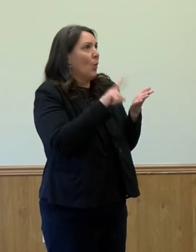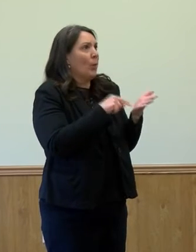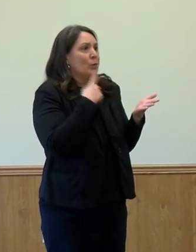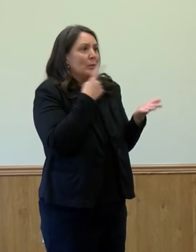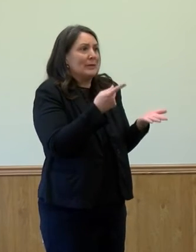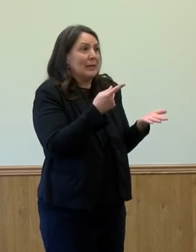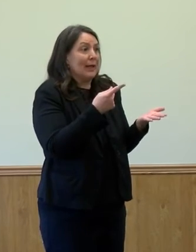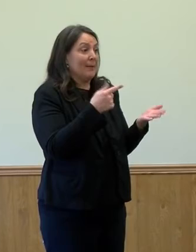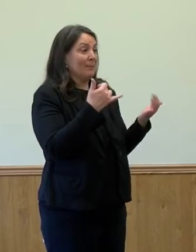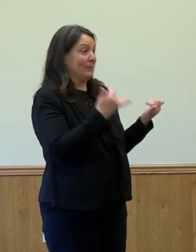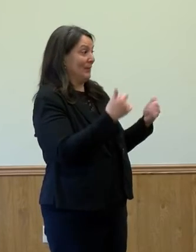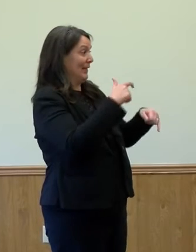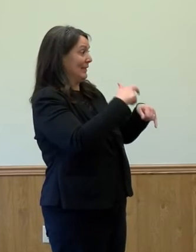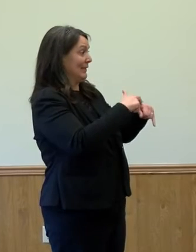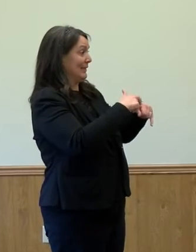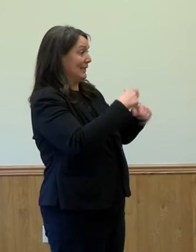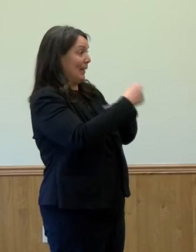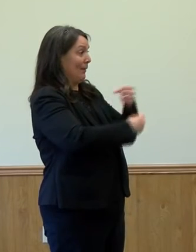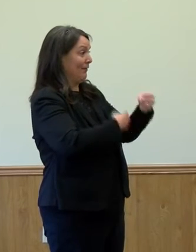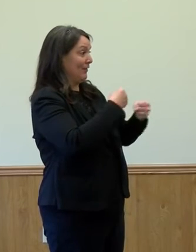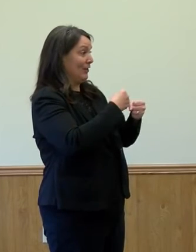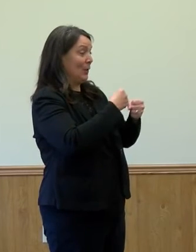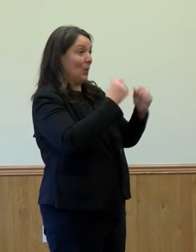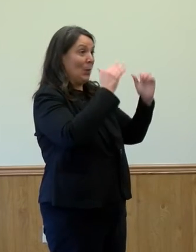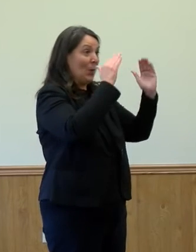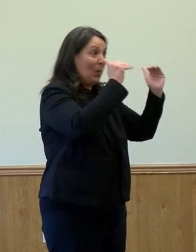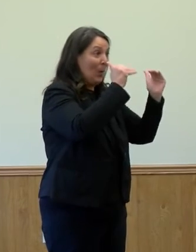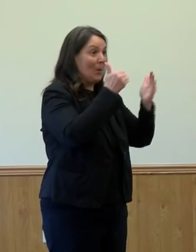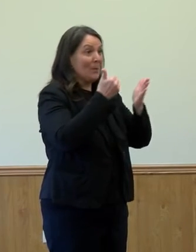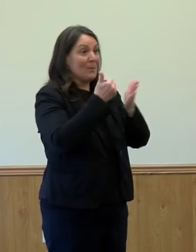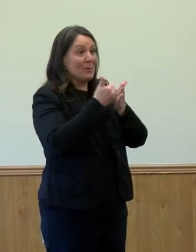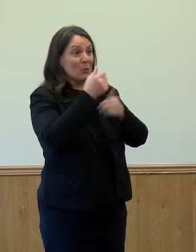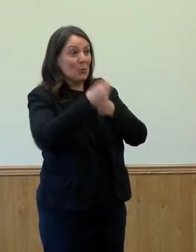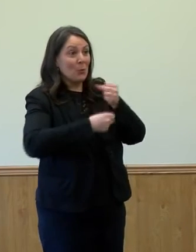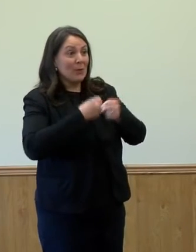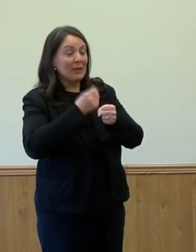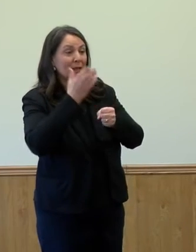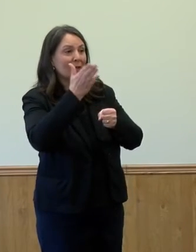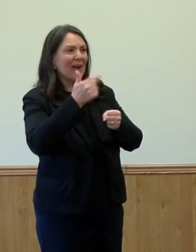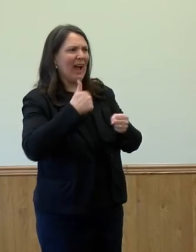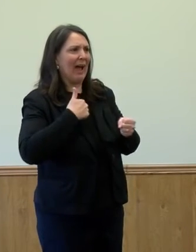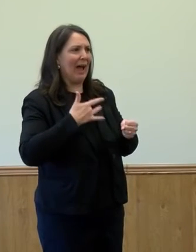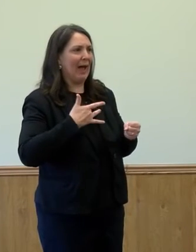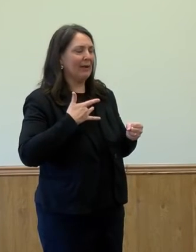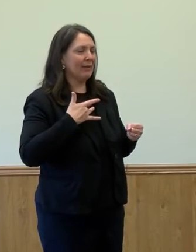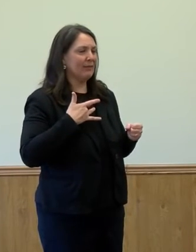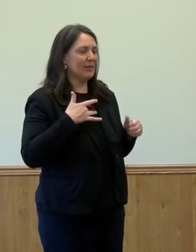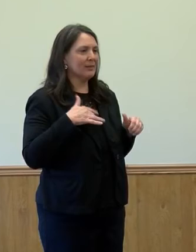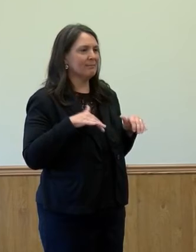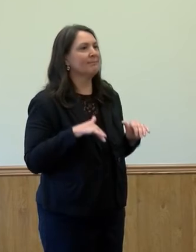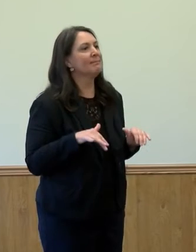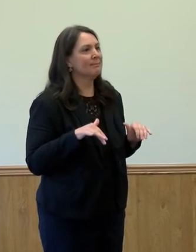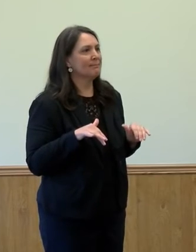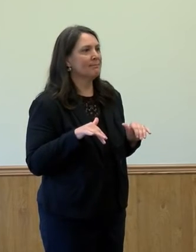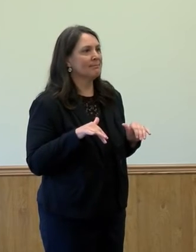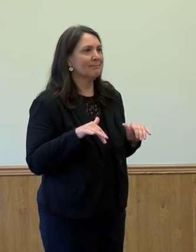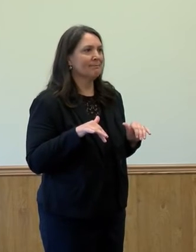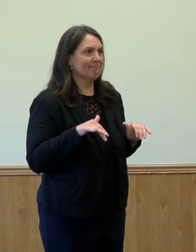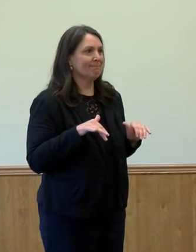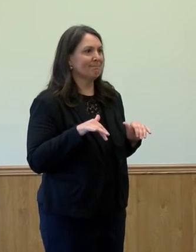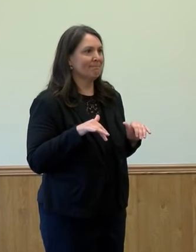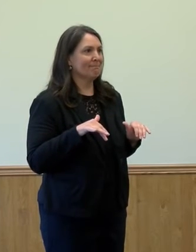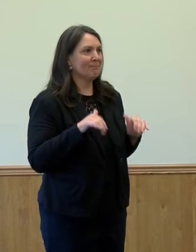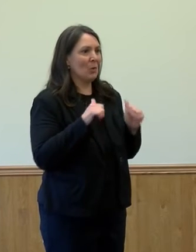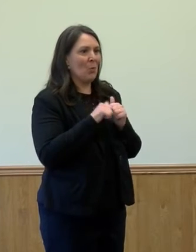in a season of future and thinking of a new year and those prospects, I find myself and other public health and healthcare